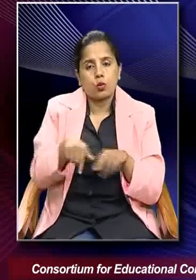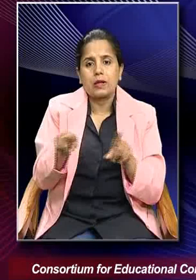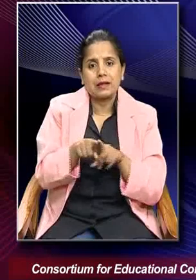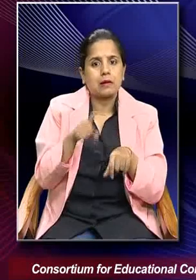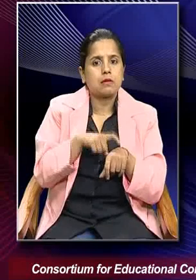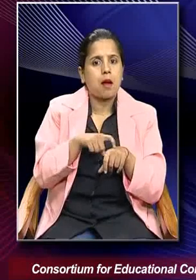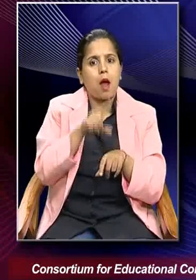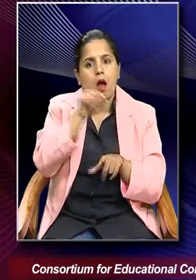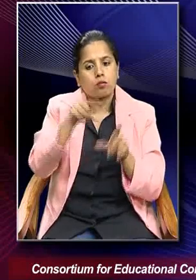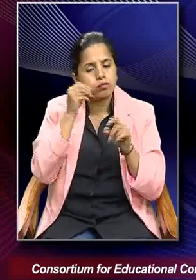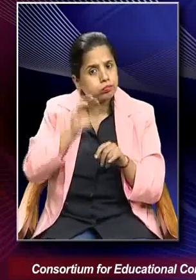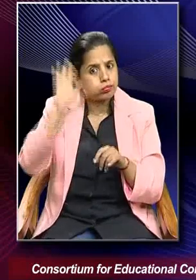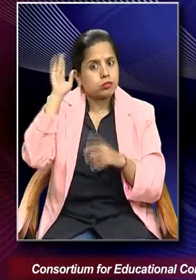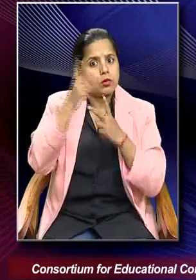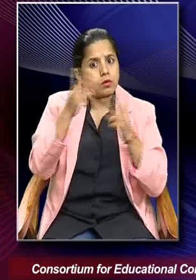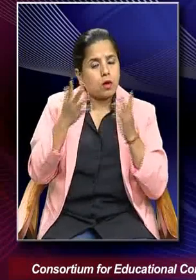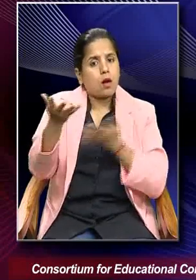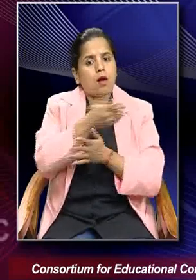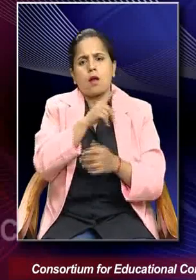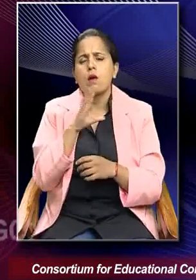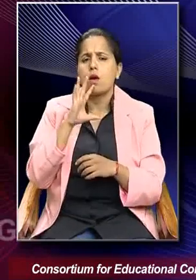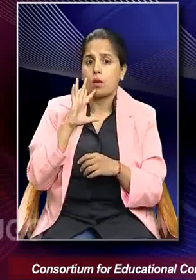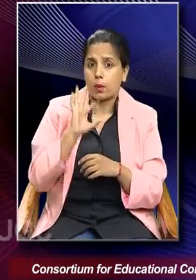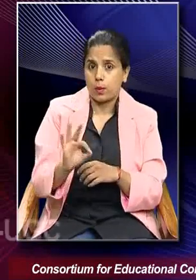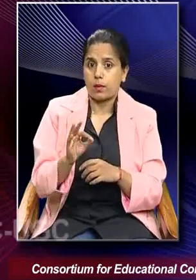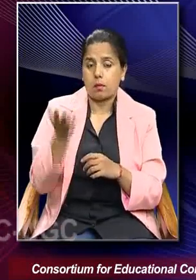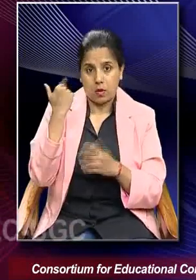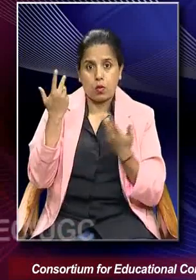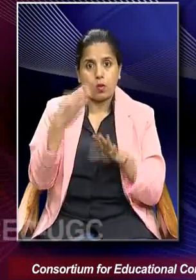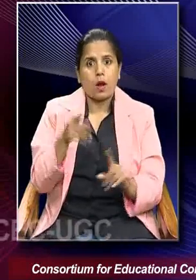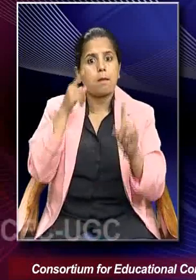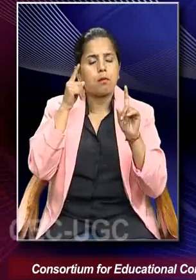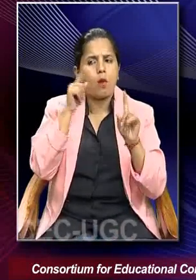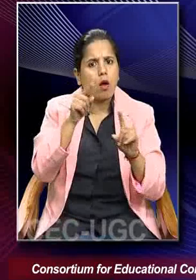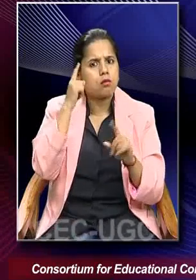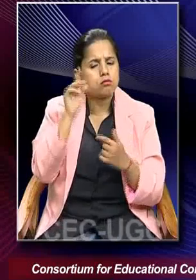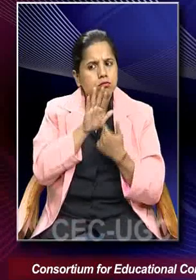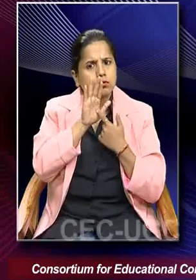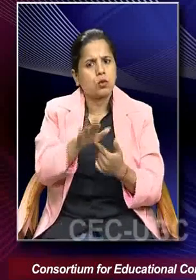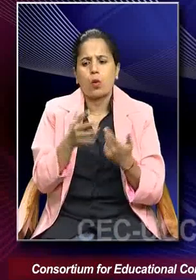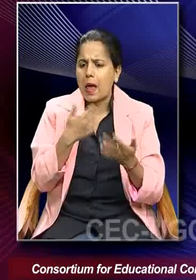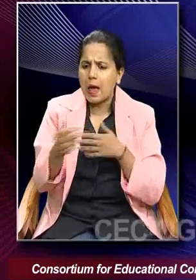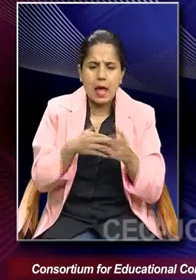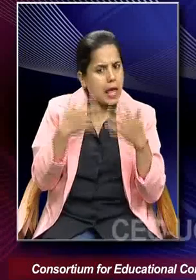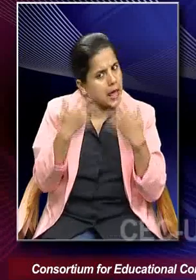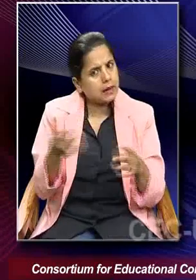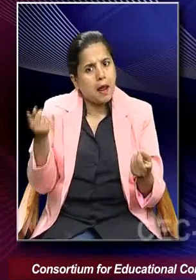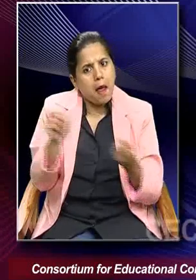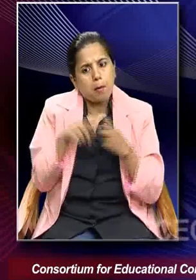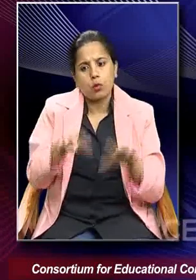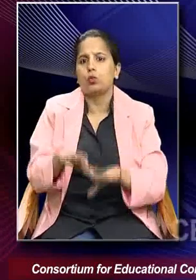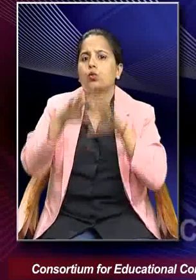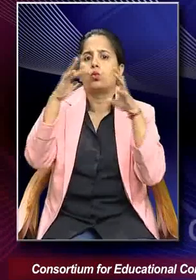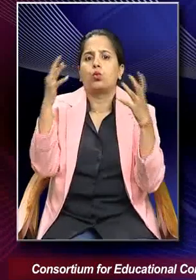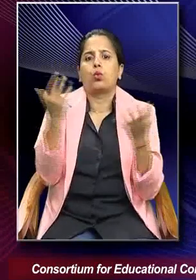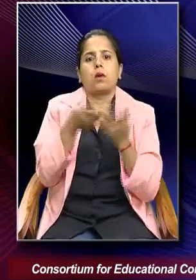time. They had actually pointed out and visualized whatever is happening in today's world. It